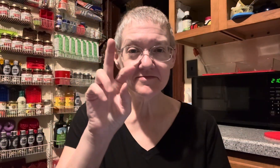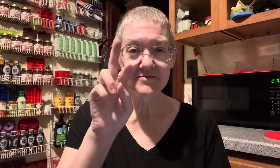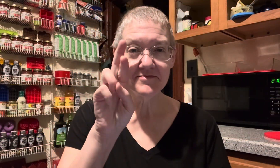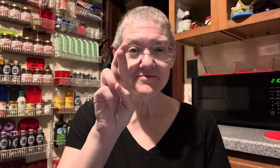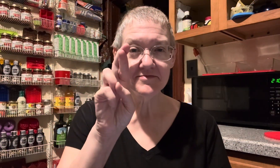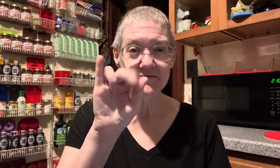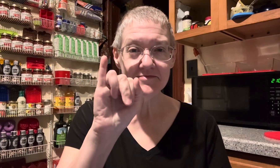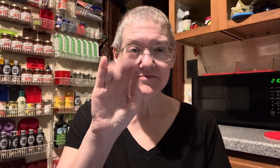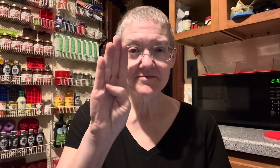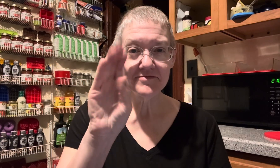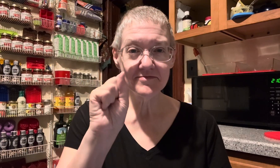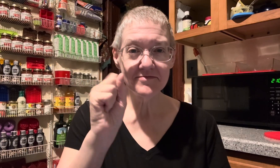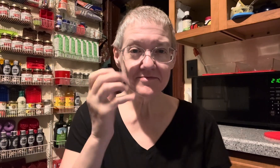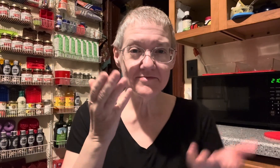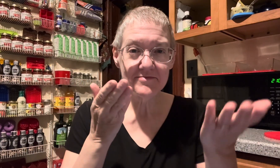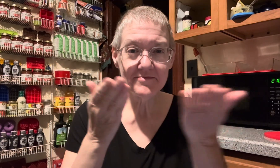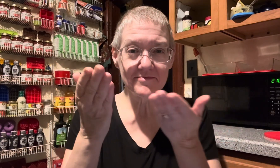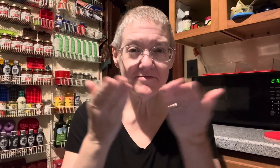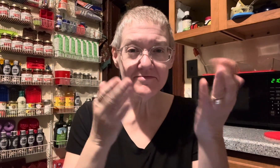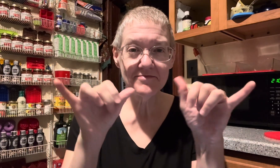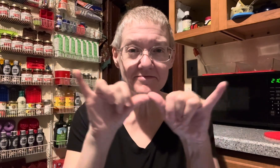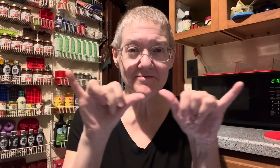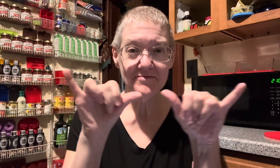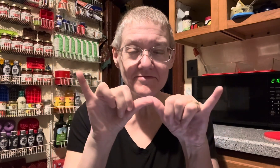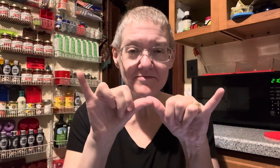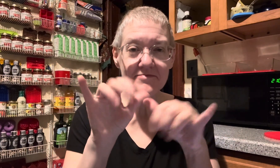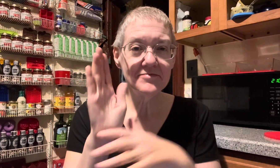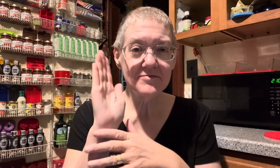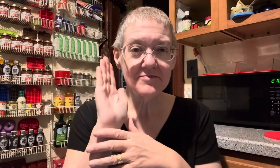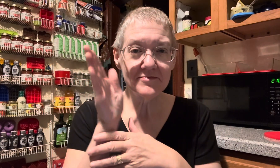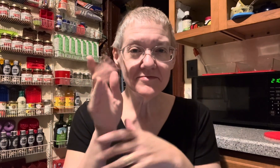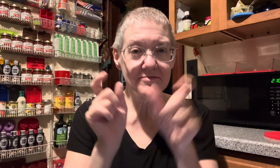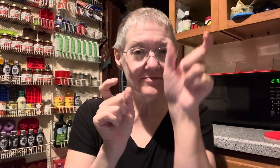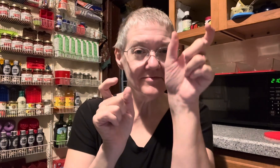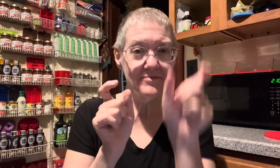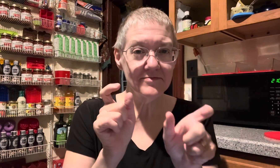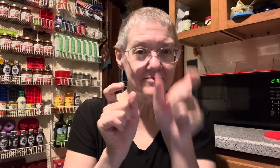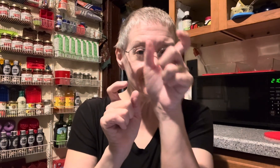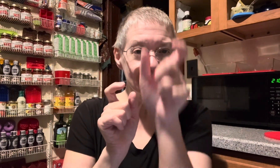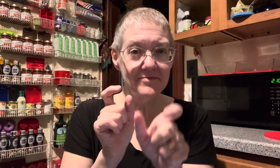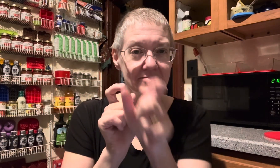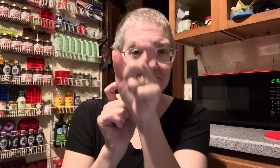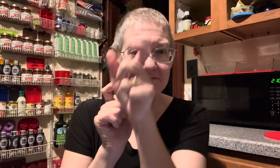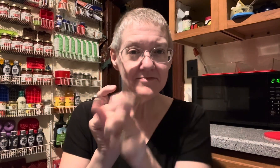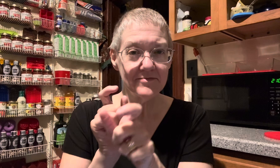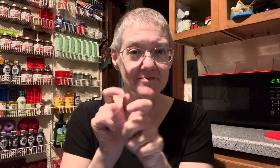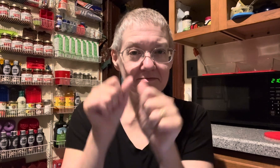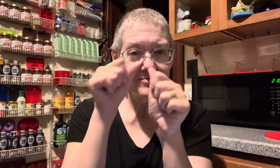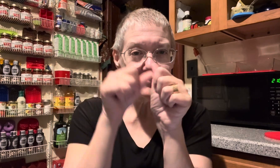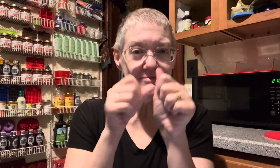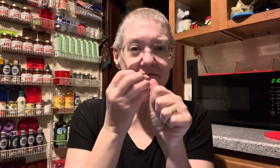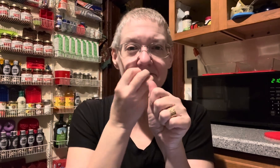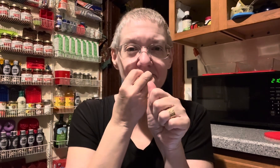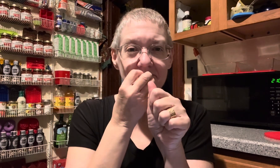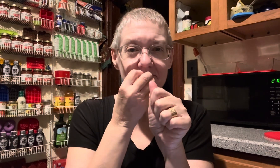So let's look at the ribs. Find the serving size for ribs. There's going to be 3 columns of nutritional